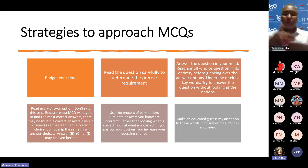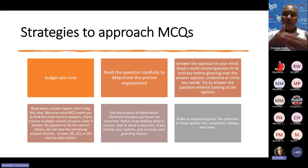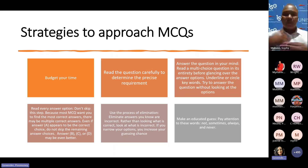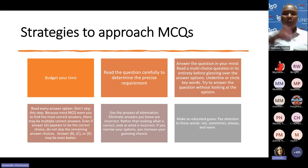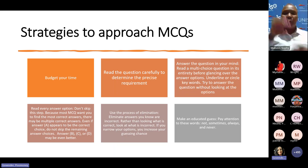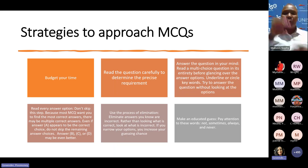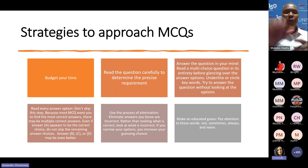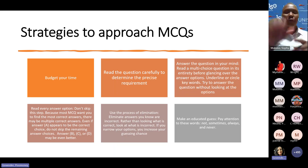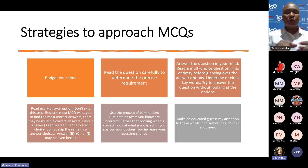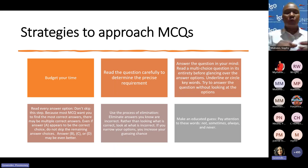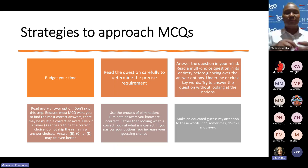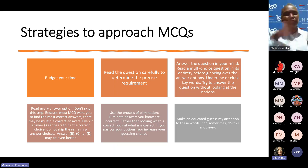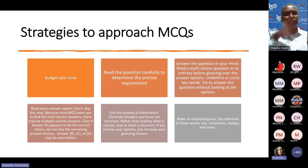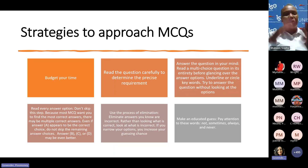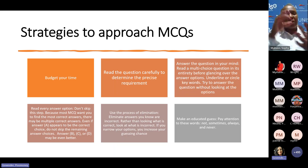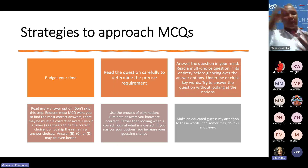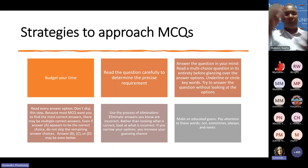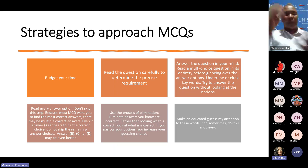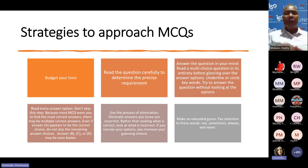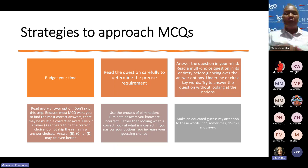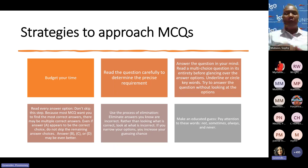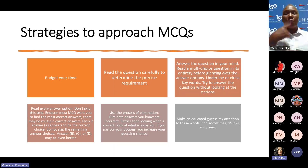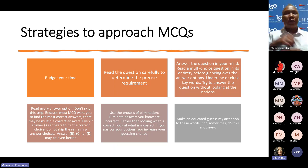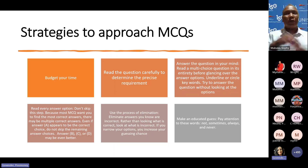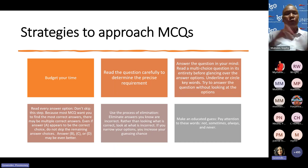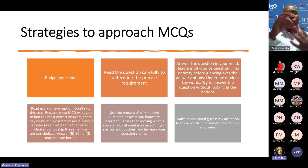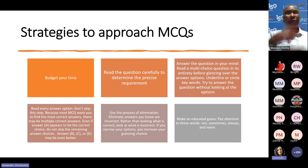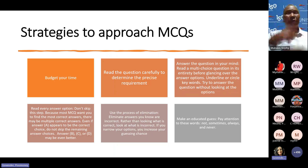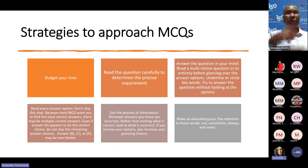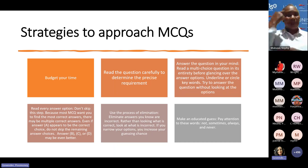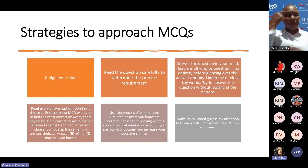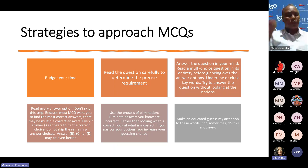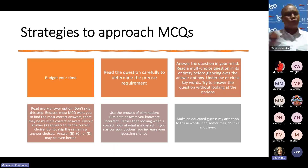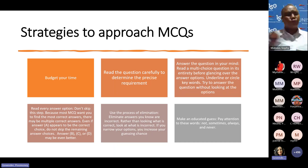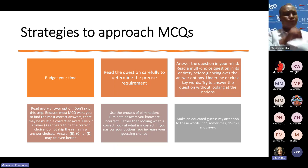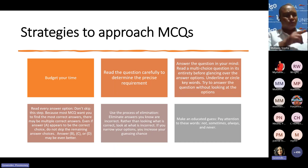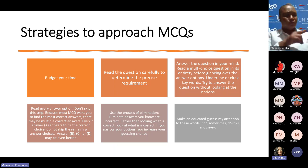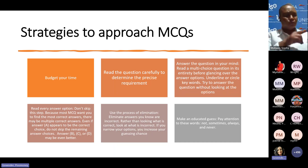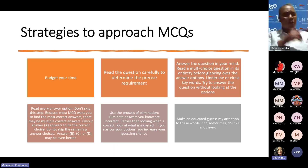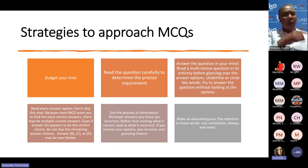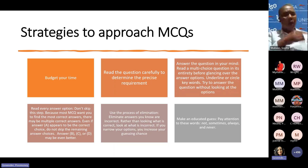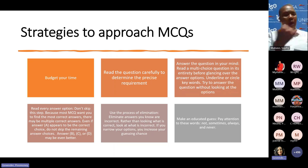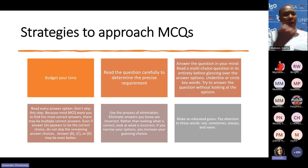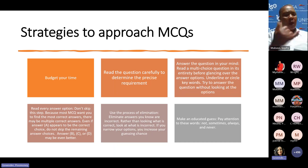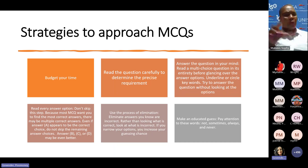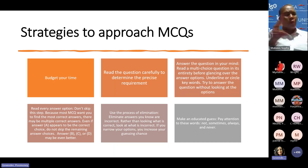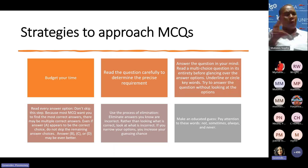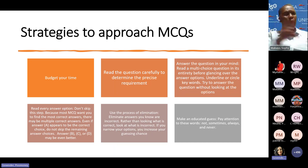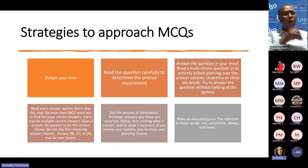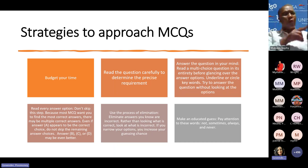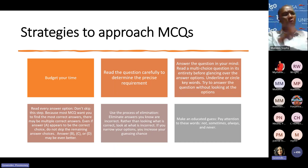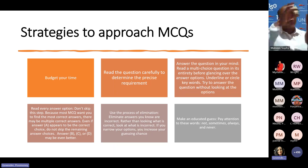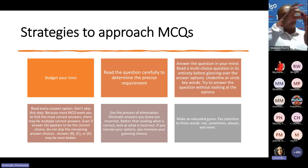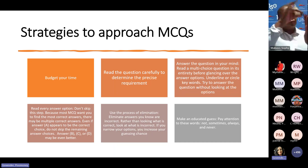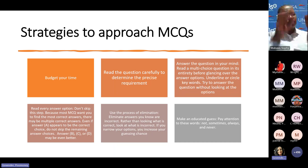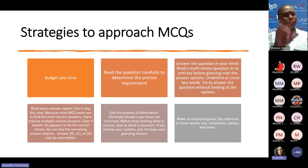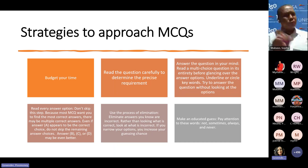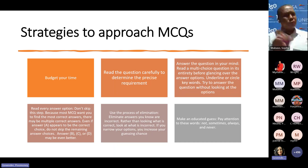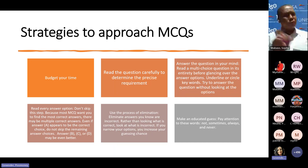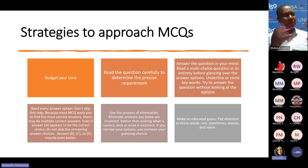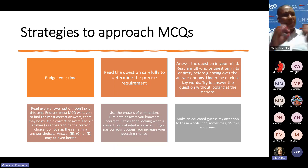After that, after you answer the question in the option, now you look at your options and you see, try to read